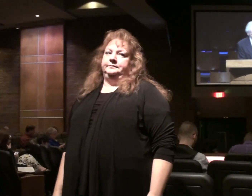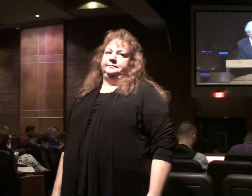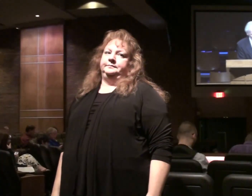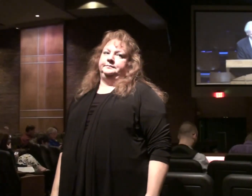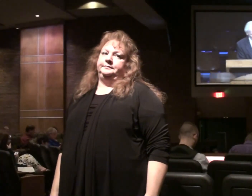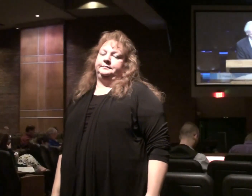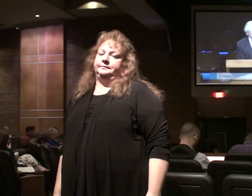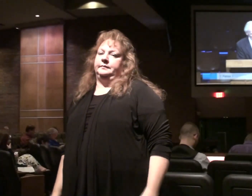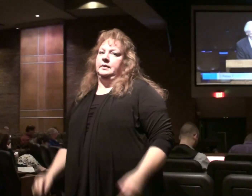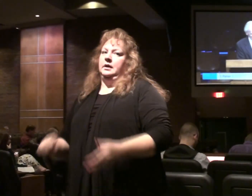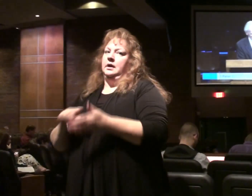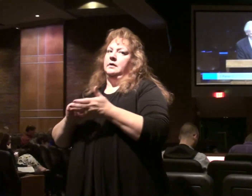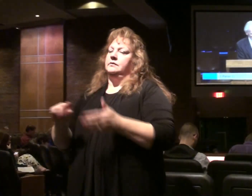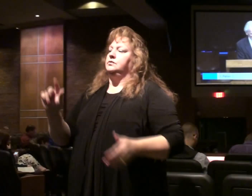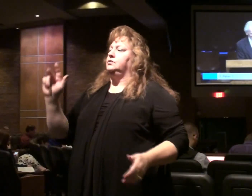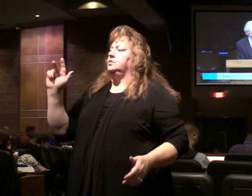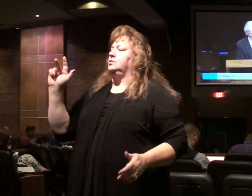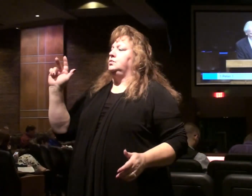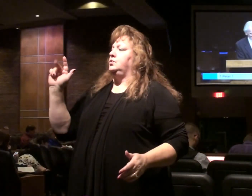Look at verse 23.